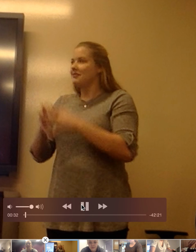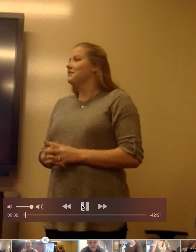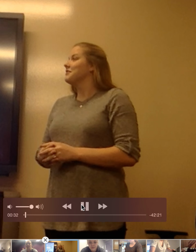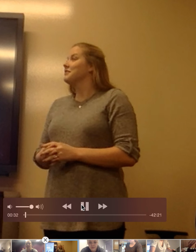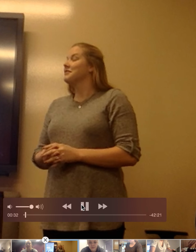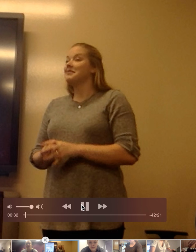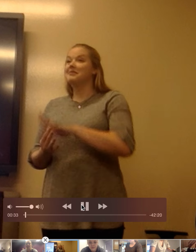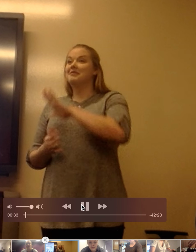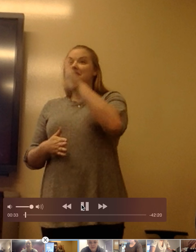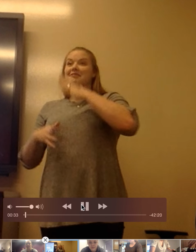I'm a senior,